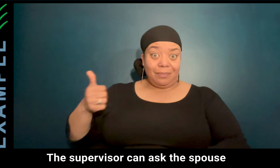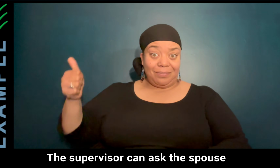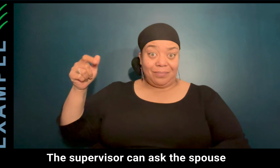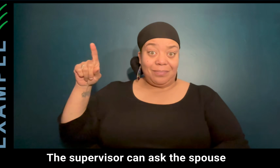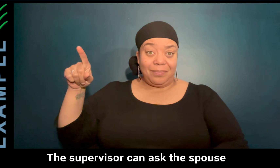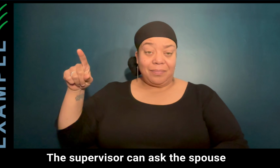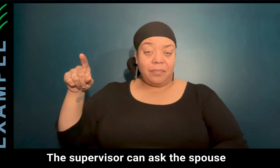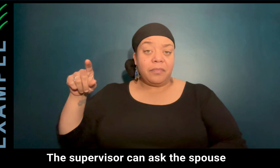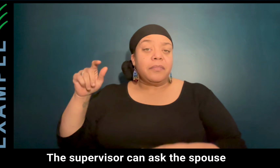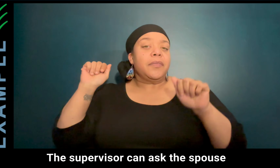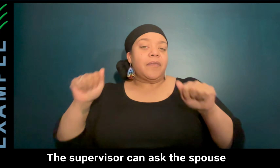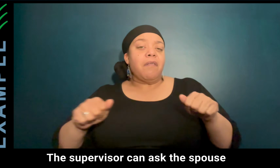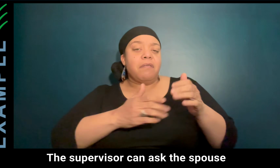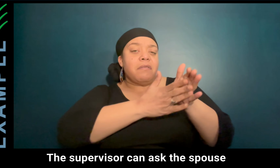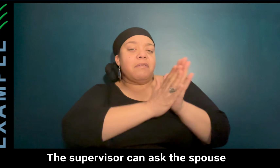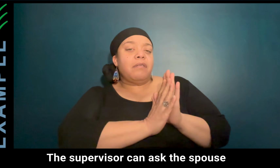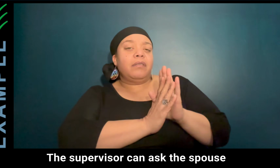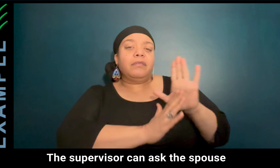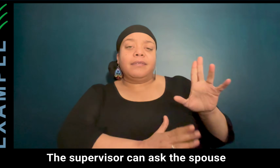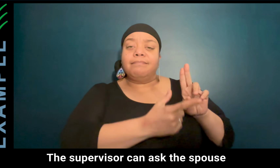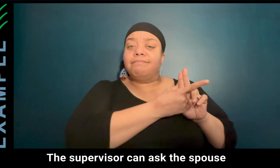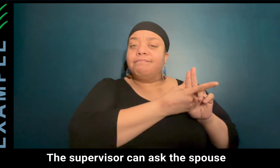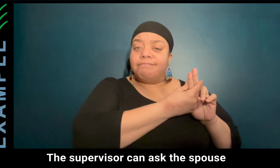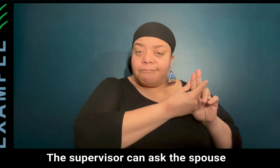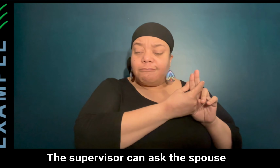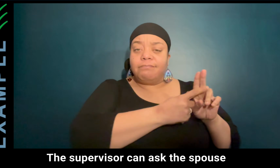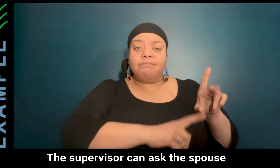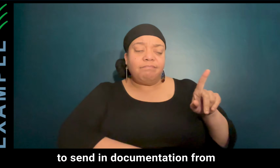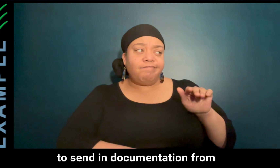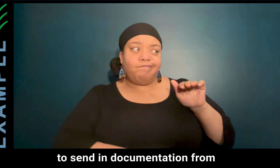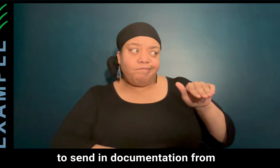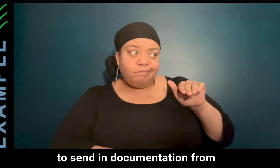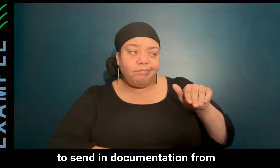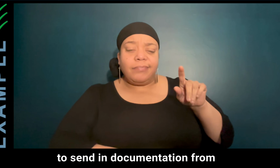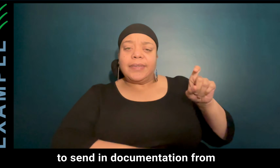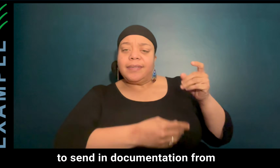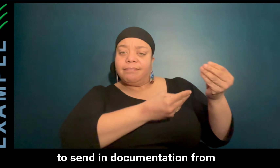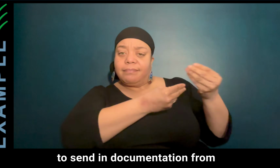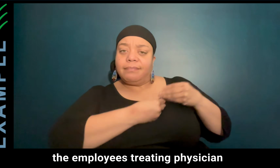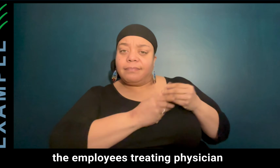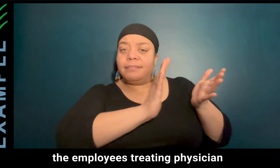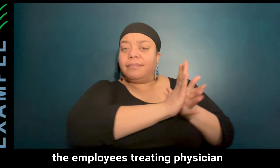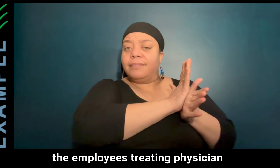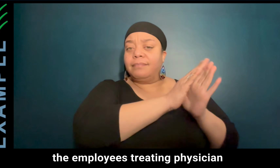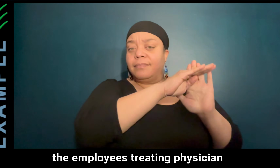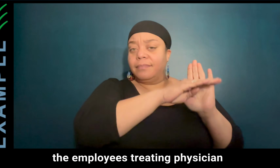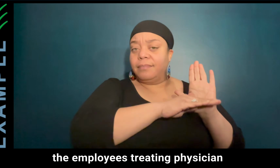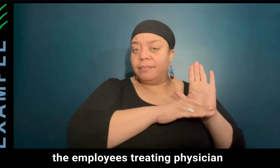The supervisor can ask the spouse to send in documentation from the employee's treating physician